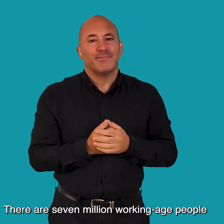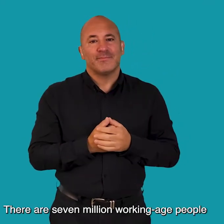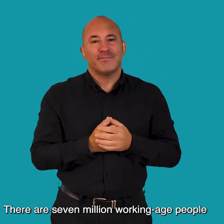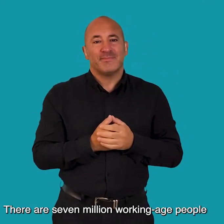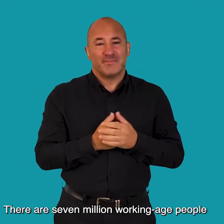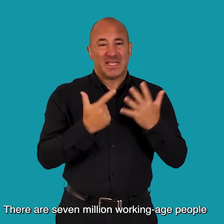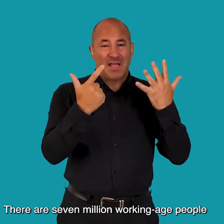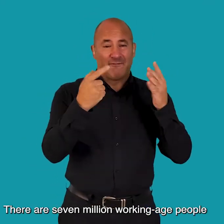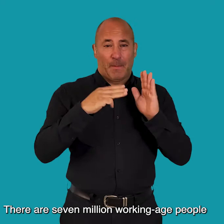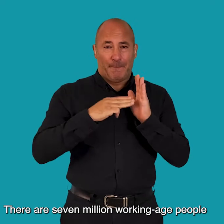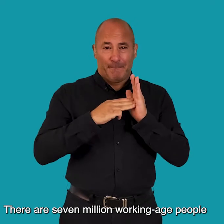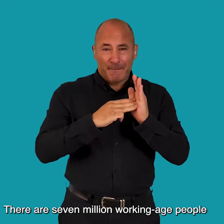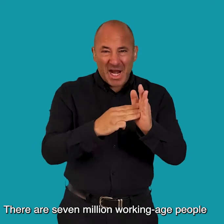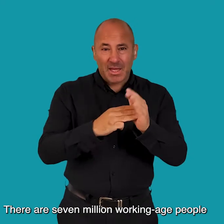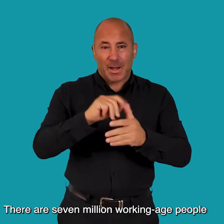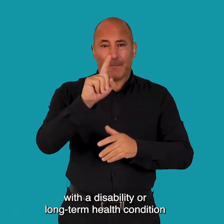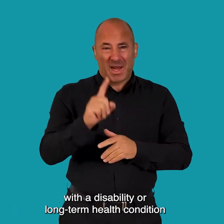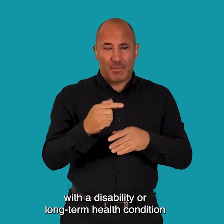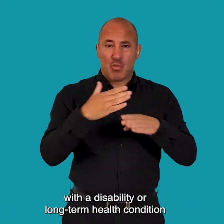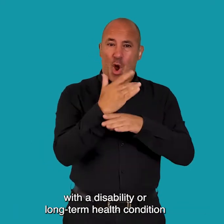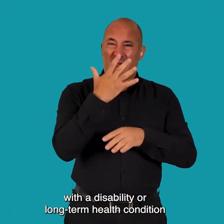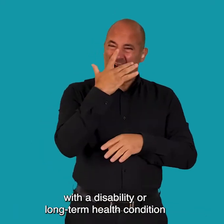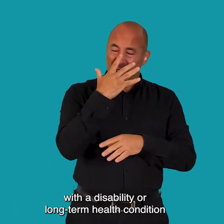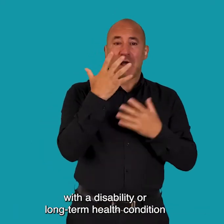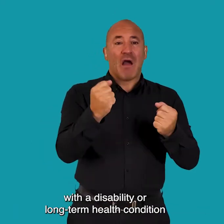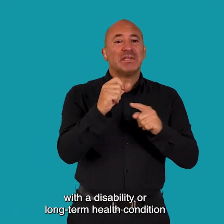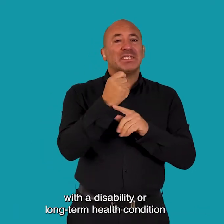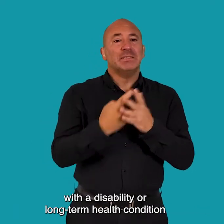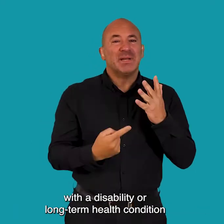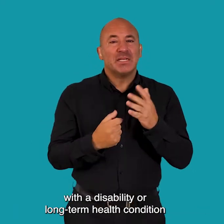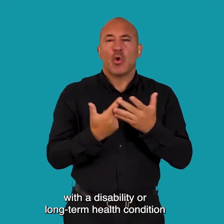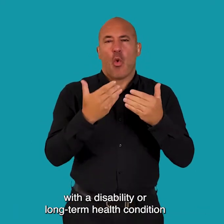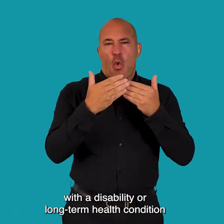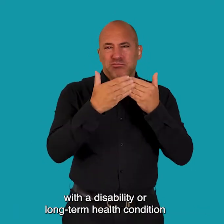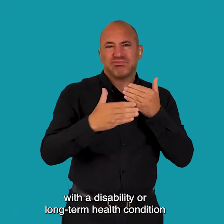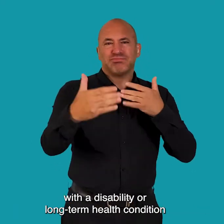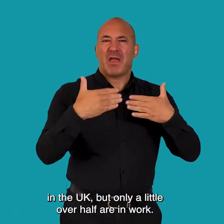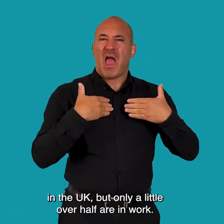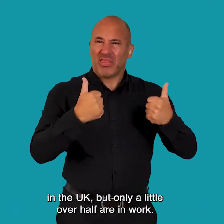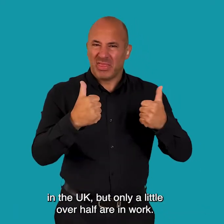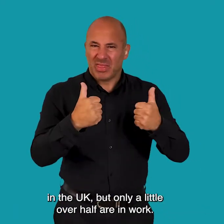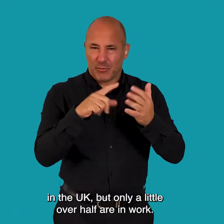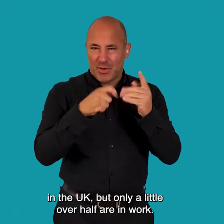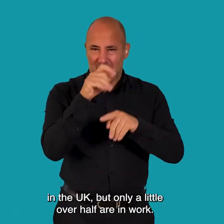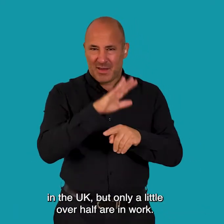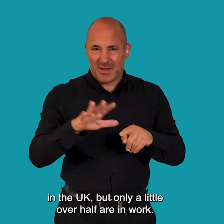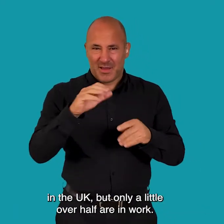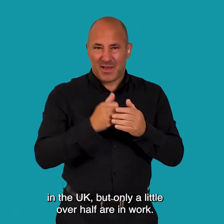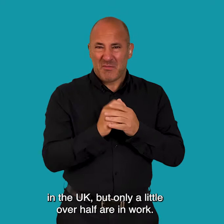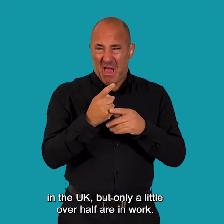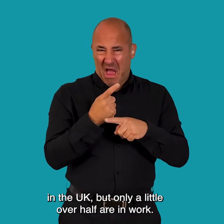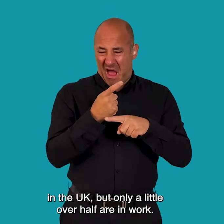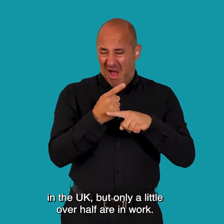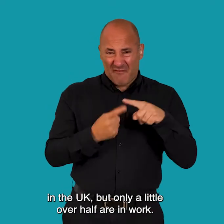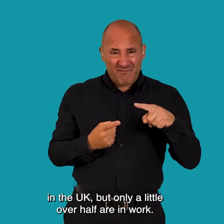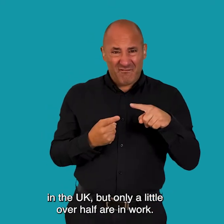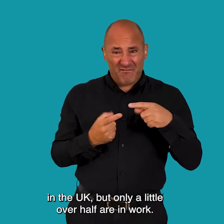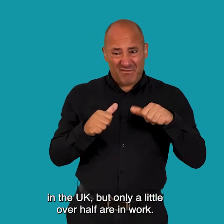7 million working-age people with a disability or long-term health condition in the UK, but only a little over half are